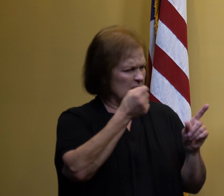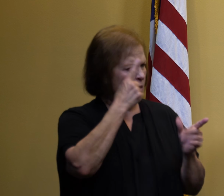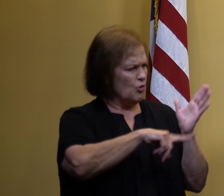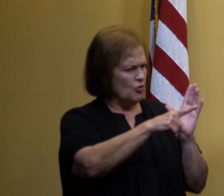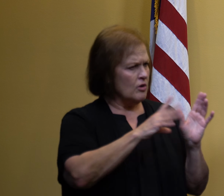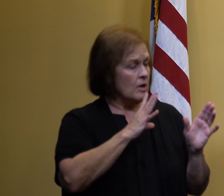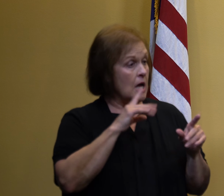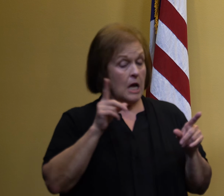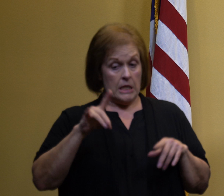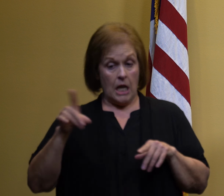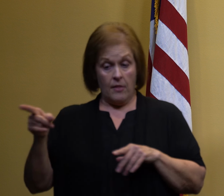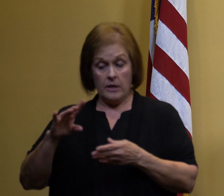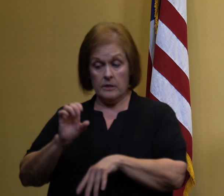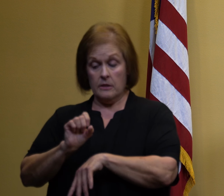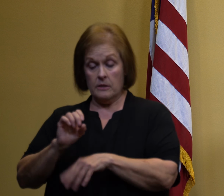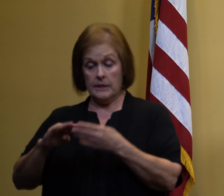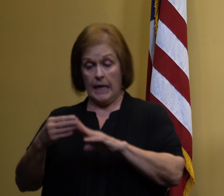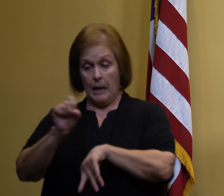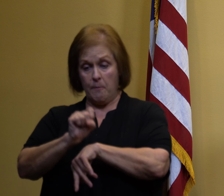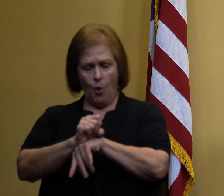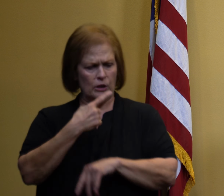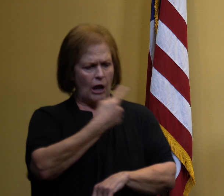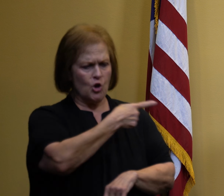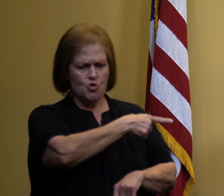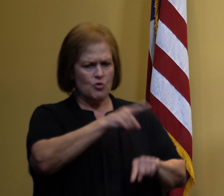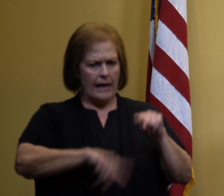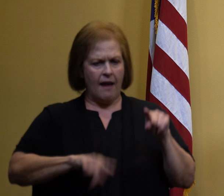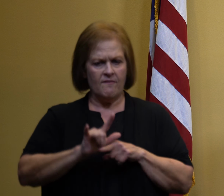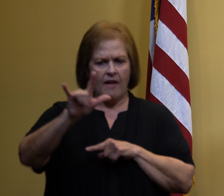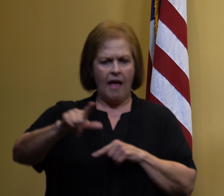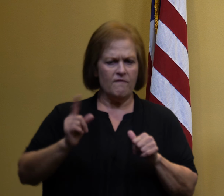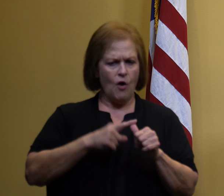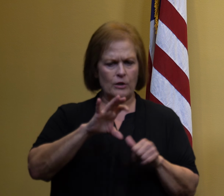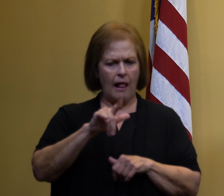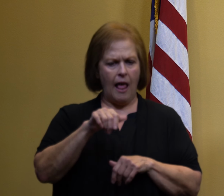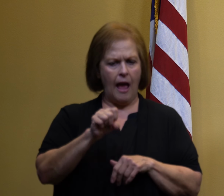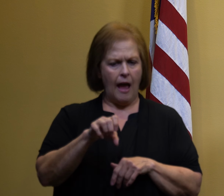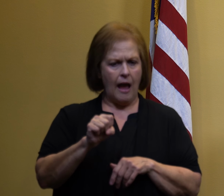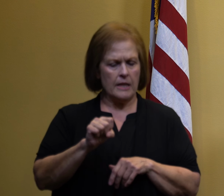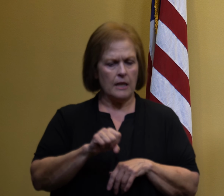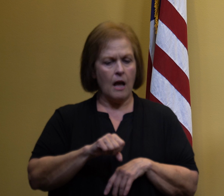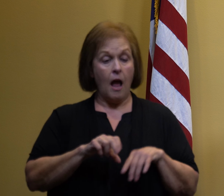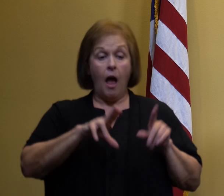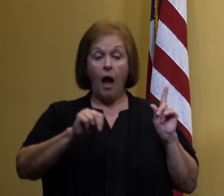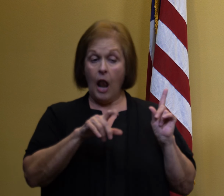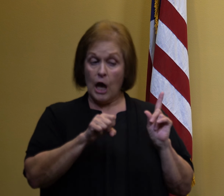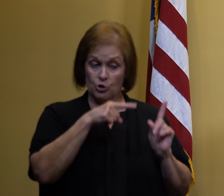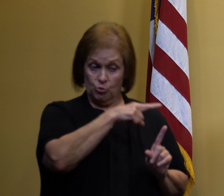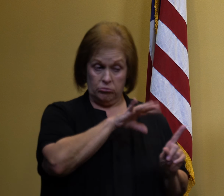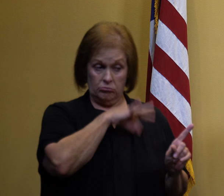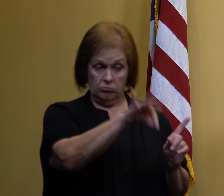you ever advised by a city employee not to fly first class here in the United States unless you were gonna pay for the upgrade? Oh,